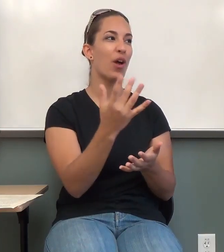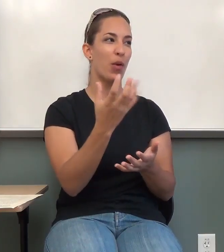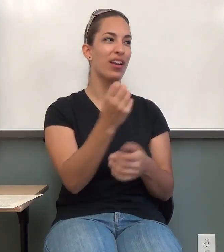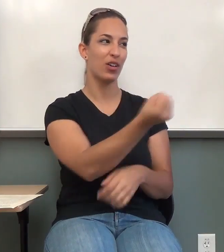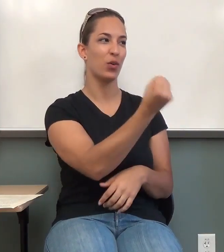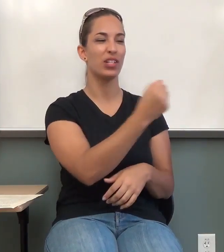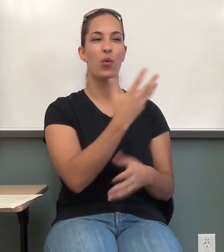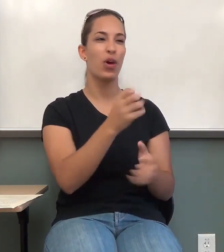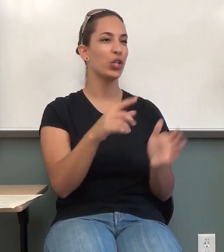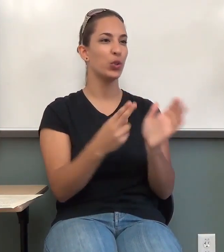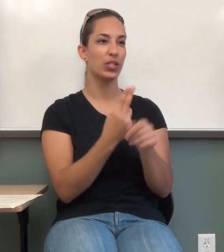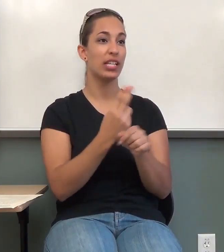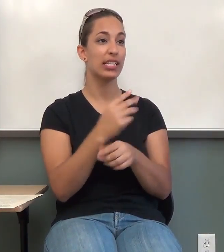example.